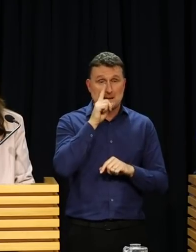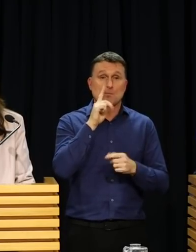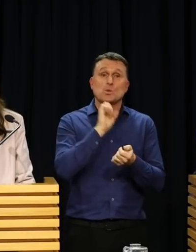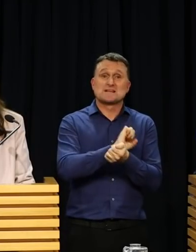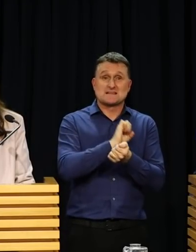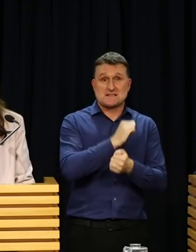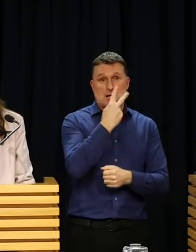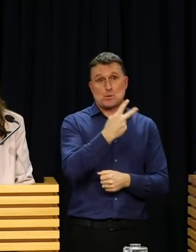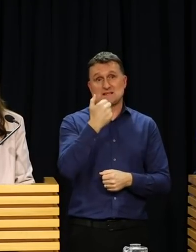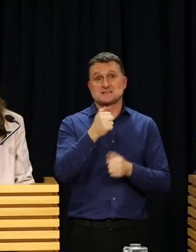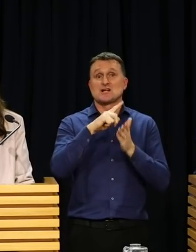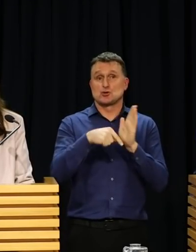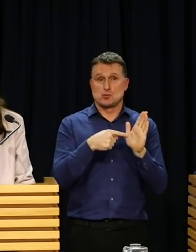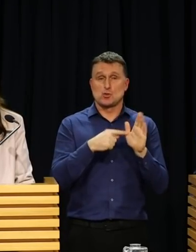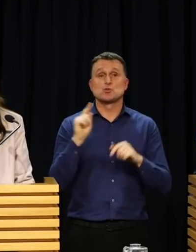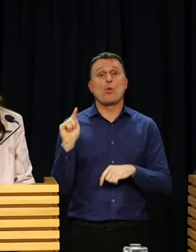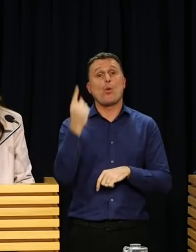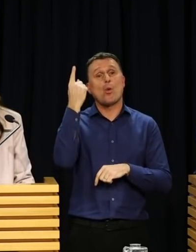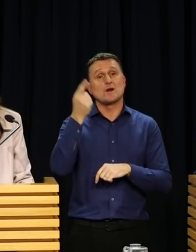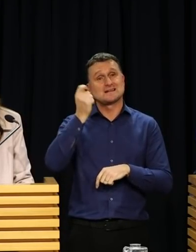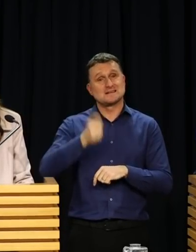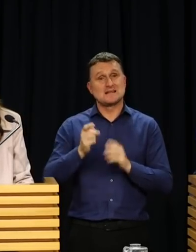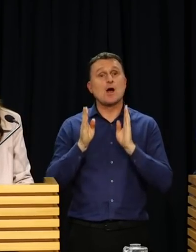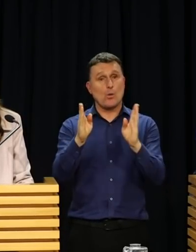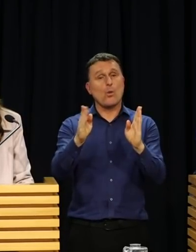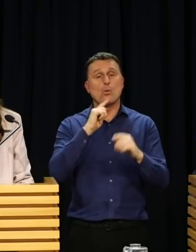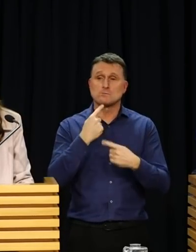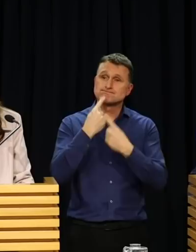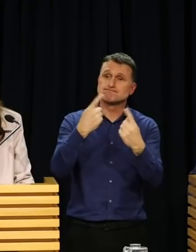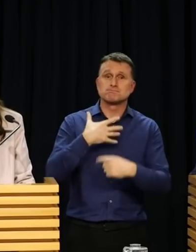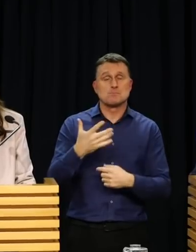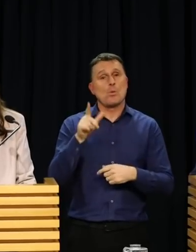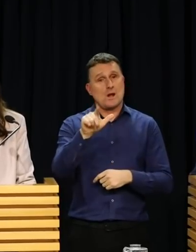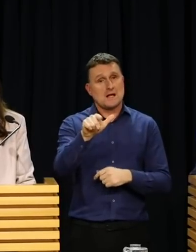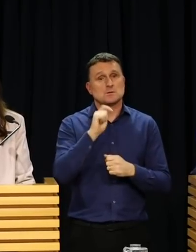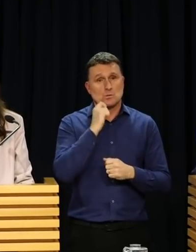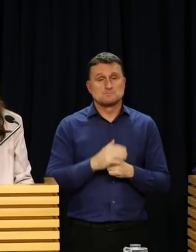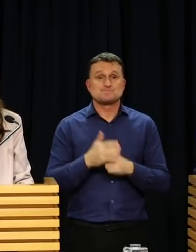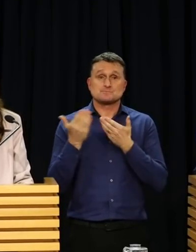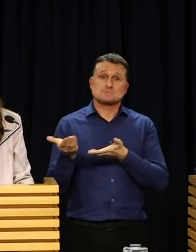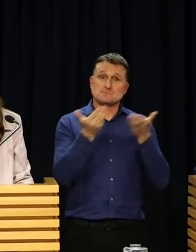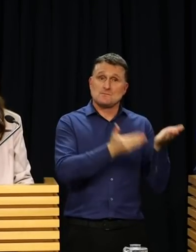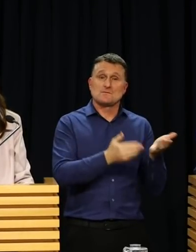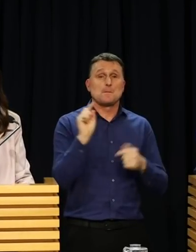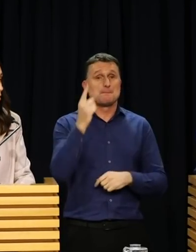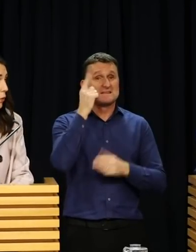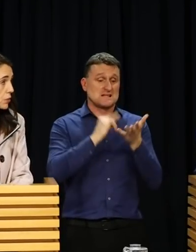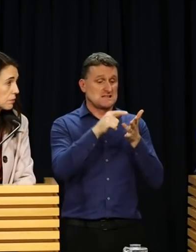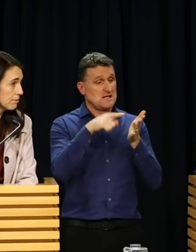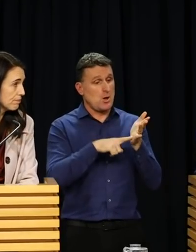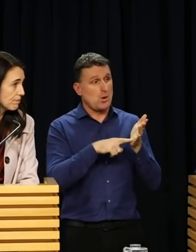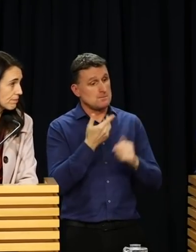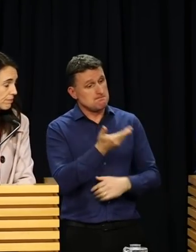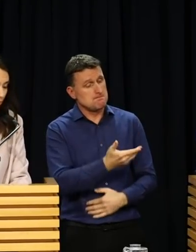26 June, in the Auckland Town Hall, and I'll have more to say then. But for now, I'll hand over to Minister Seor to say a few